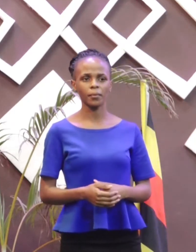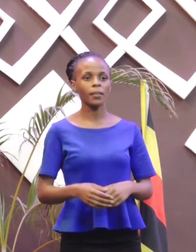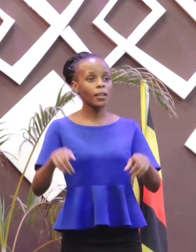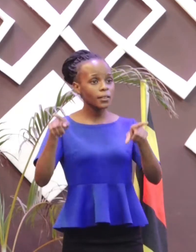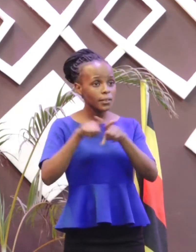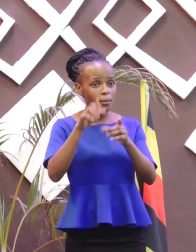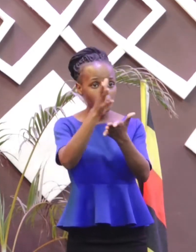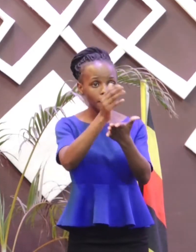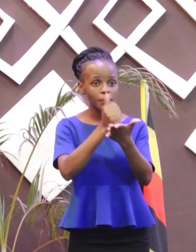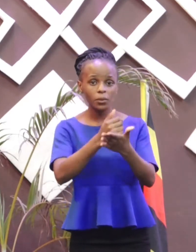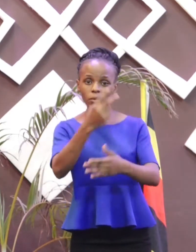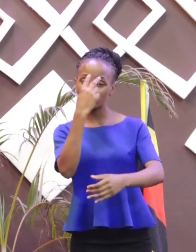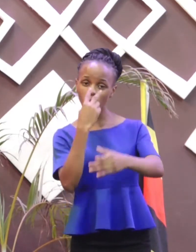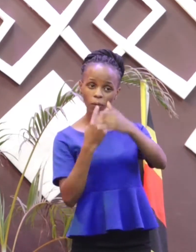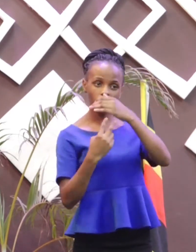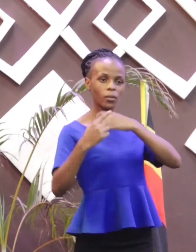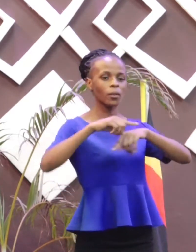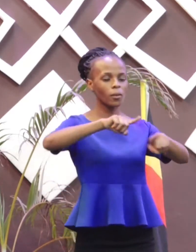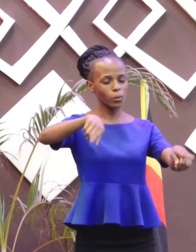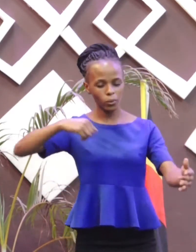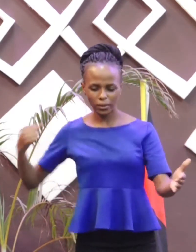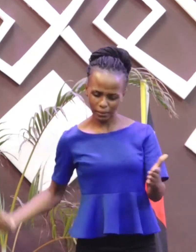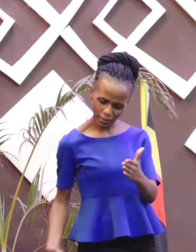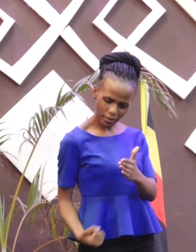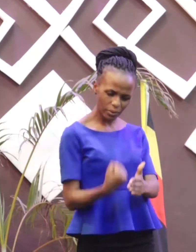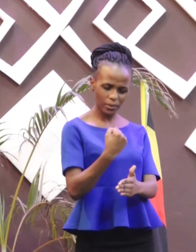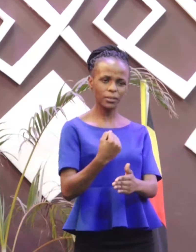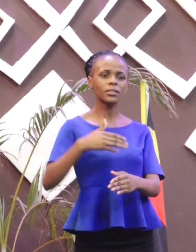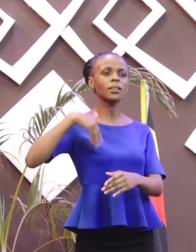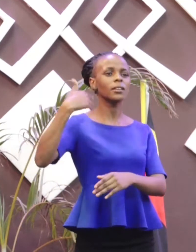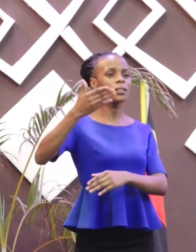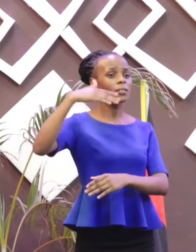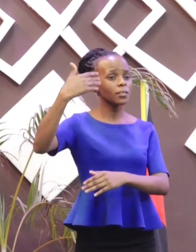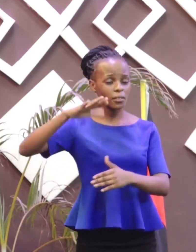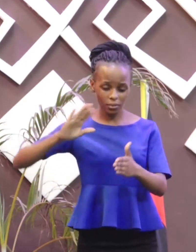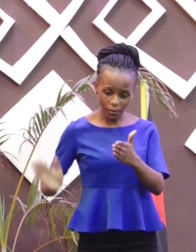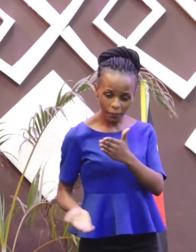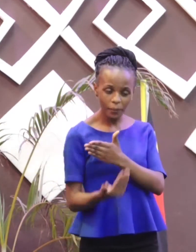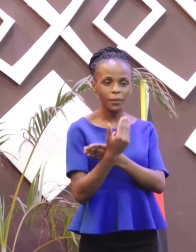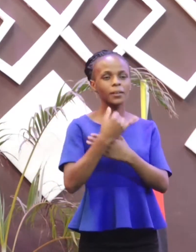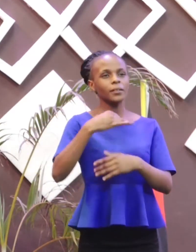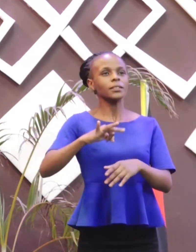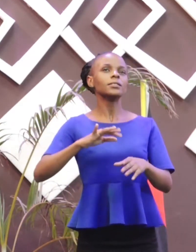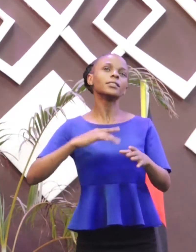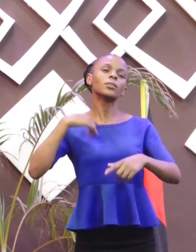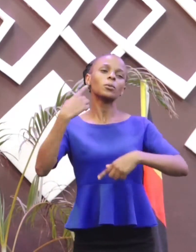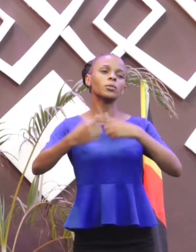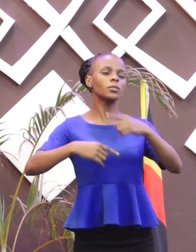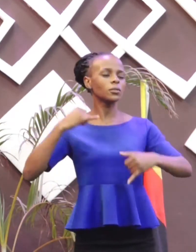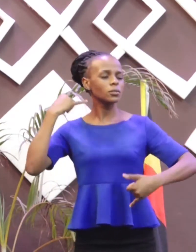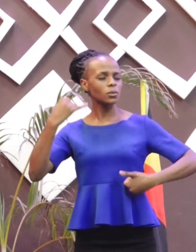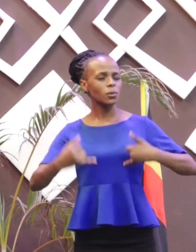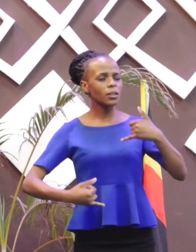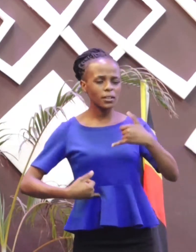Era olw'okwolesebwa okwo tugolokoka mu makya newankubadde otwo twalibadde tukyanyuma. And because of